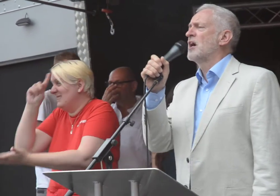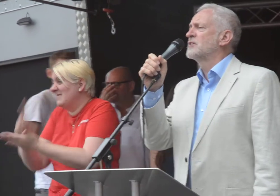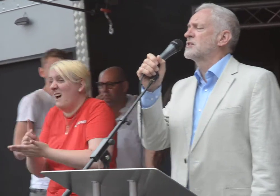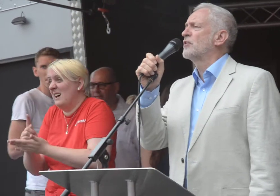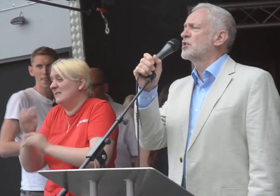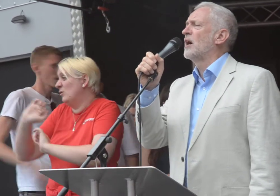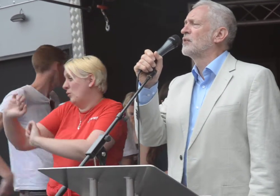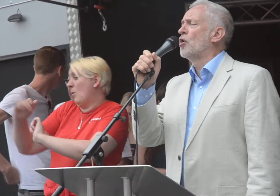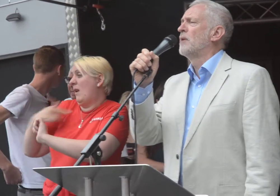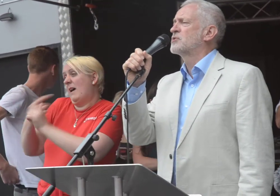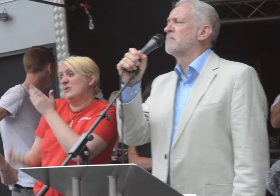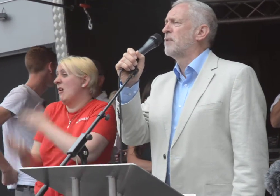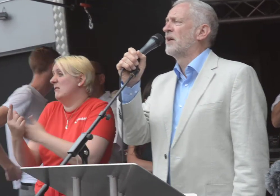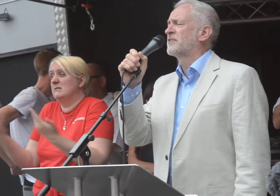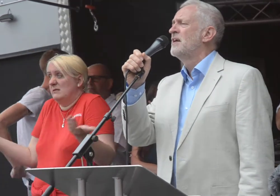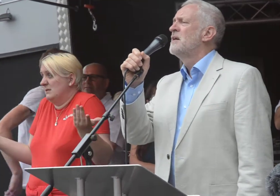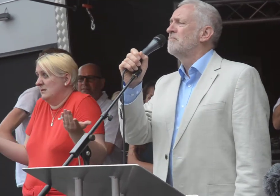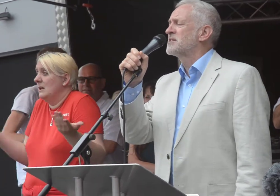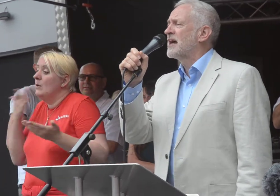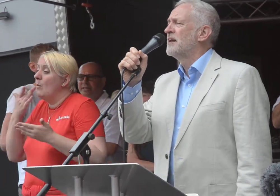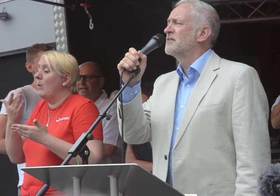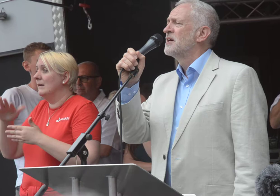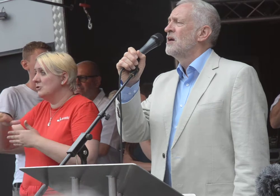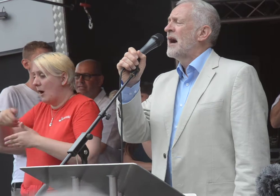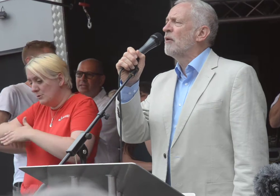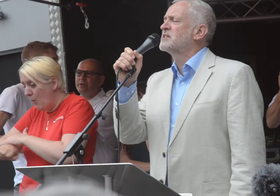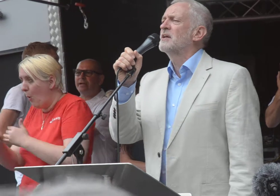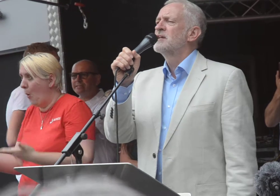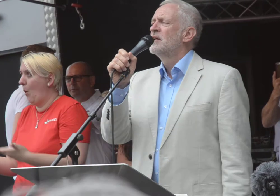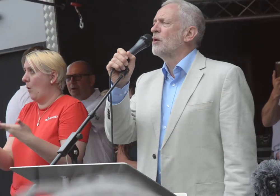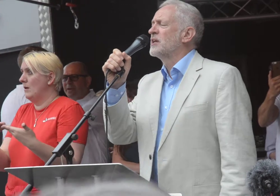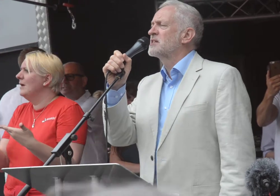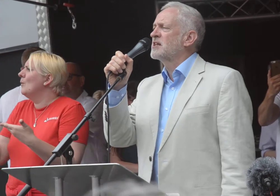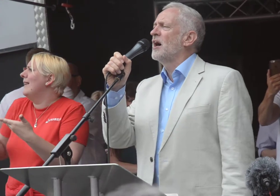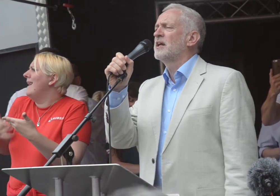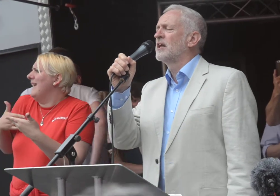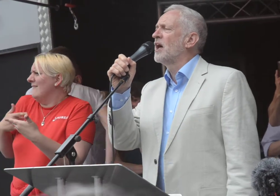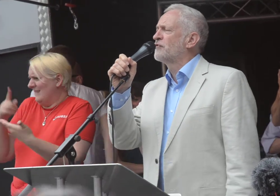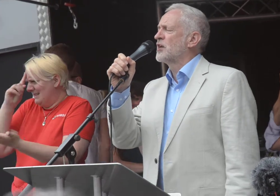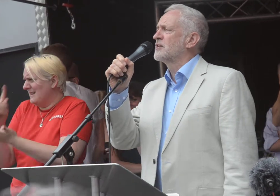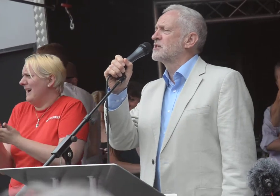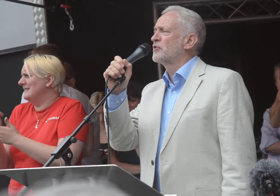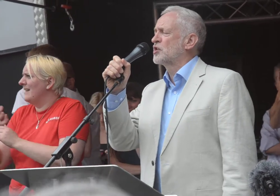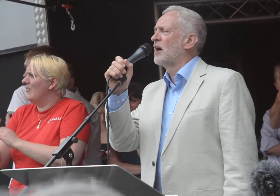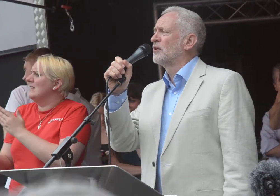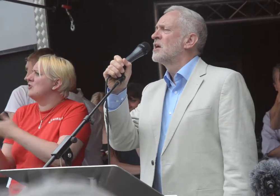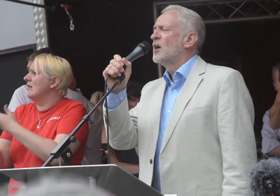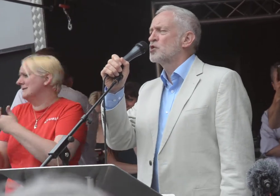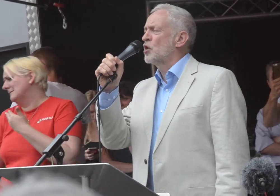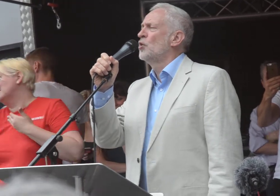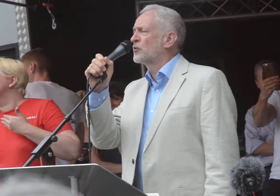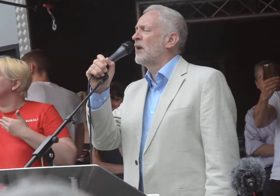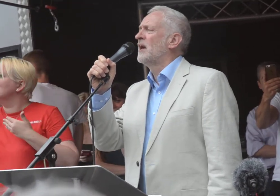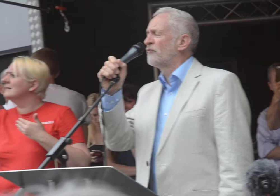life chances of a child almost at birth must end. How is it that we're deciding the life chances of a child